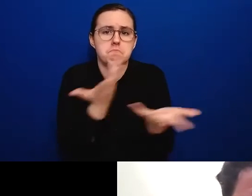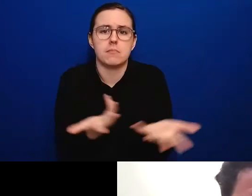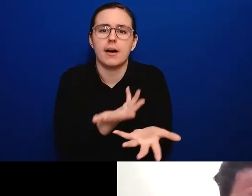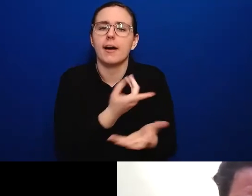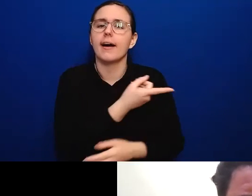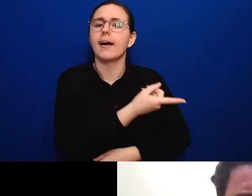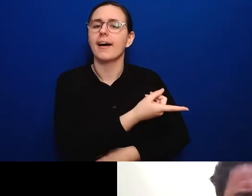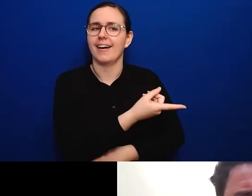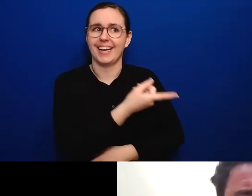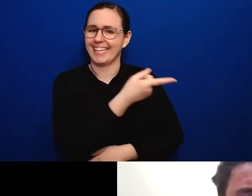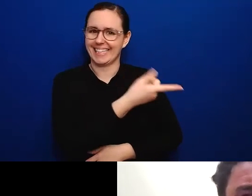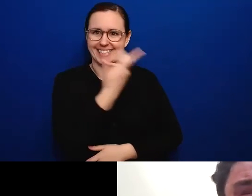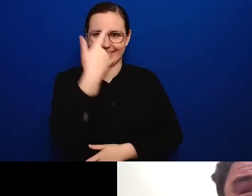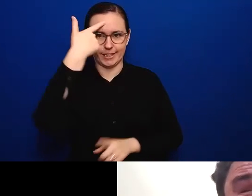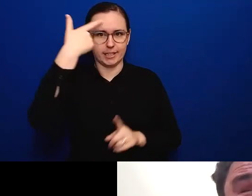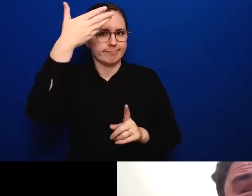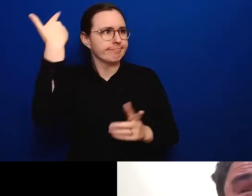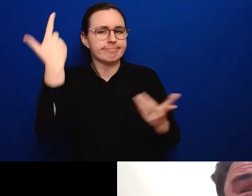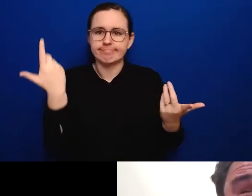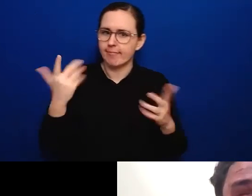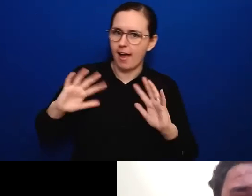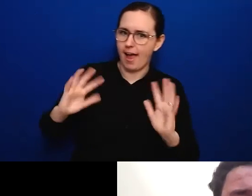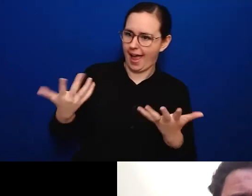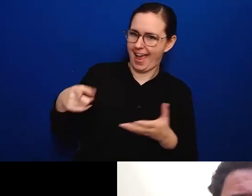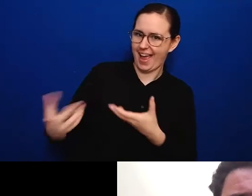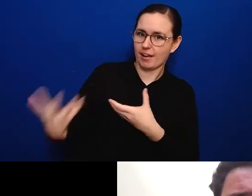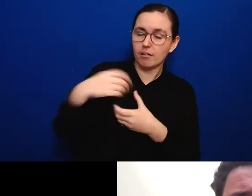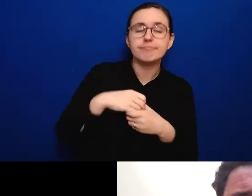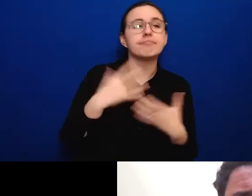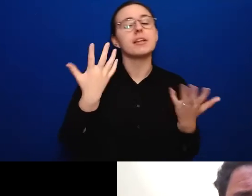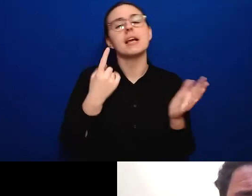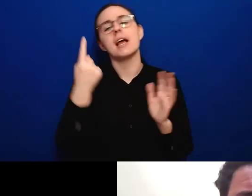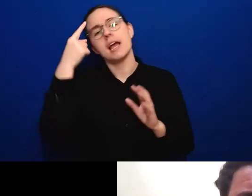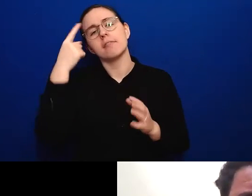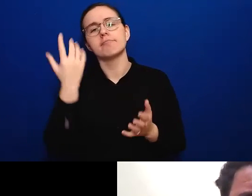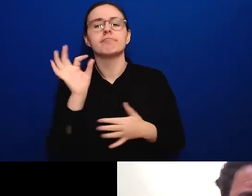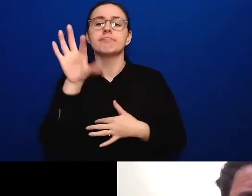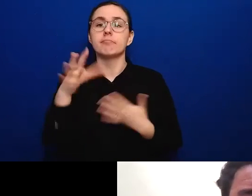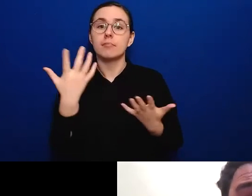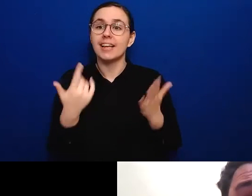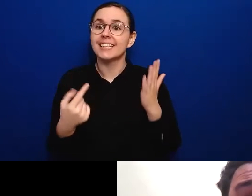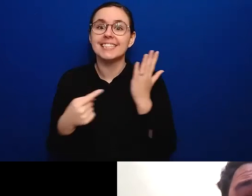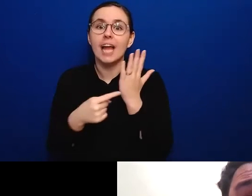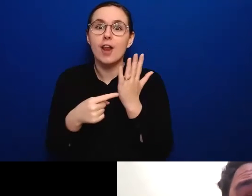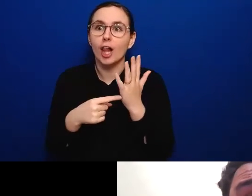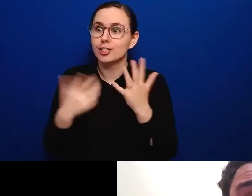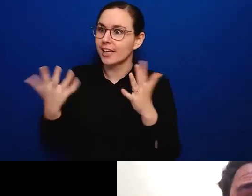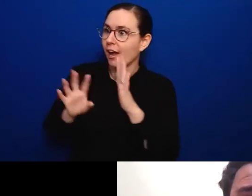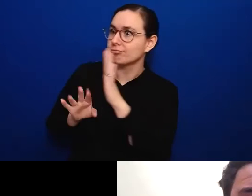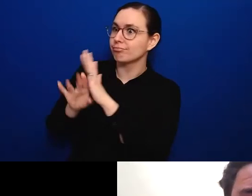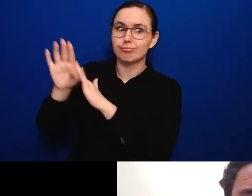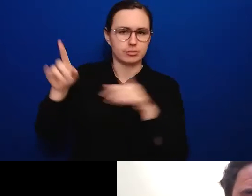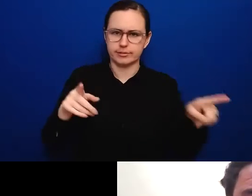development. Secondly, they don't know how to plan and respond to the new trend. And secondly, they were not involved. They were not aware how to